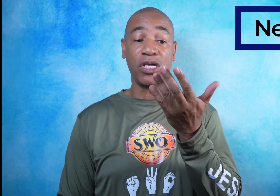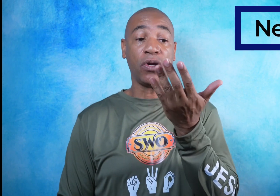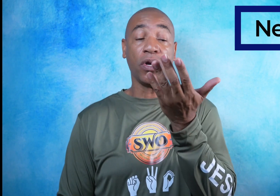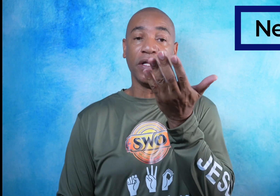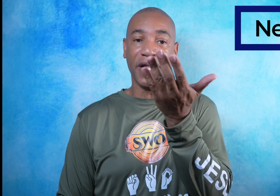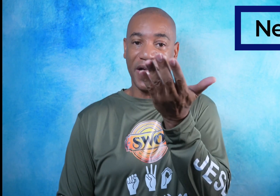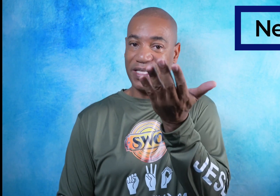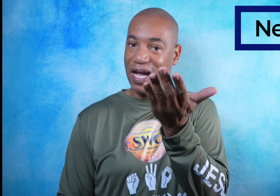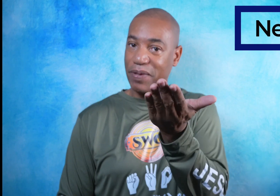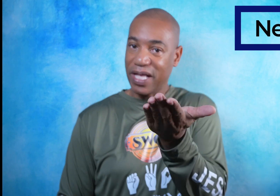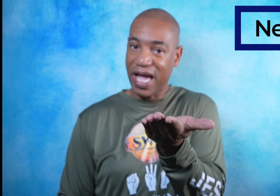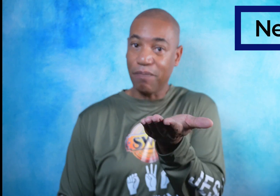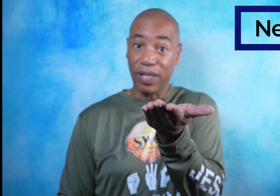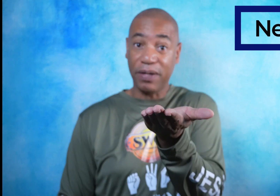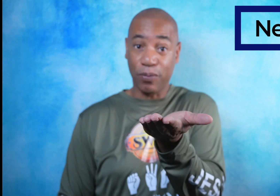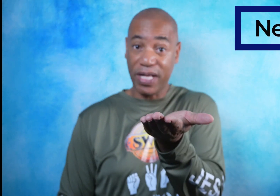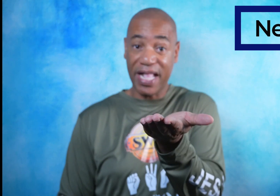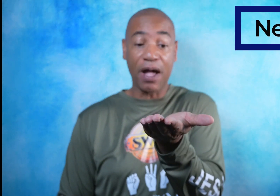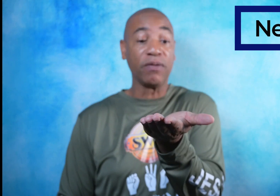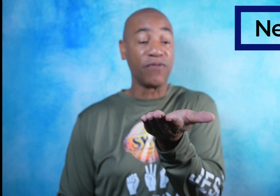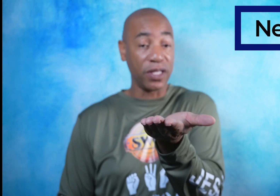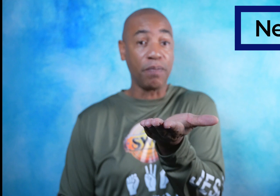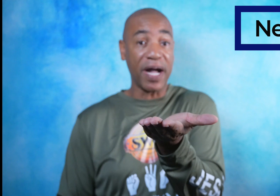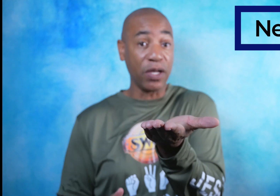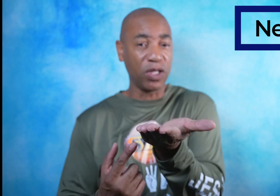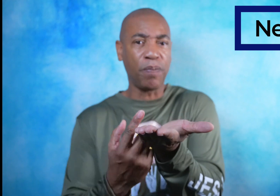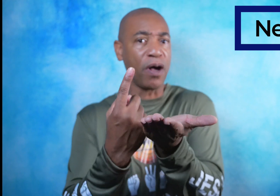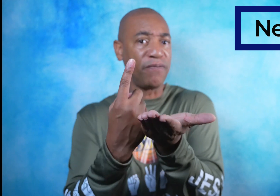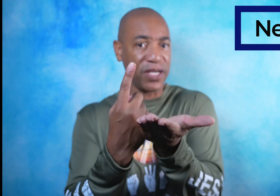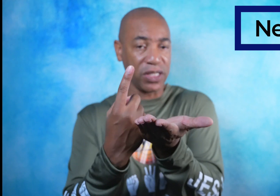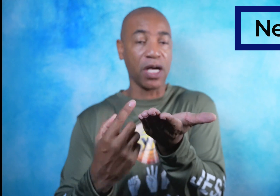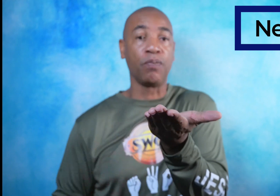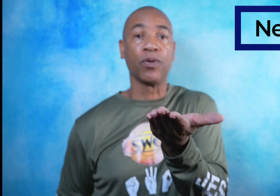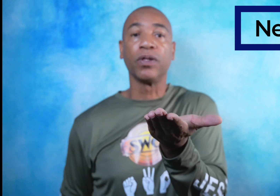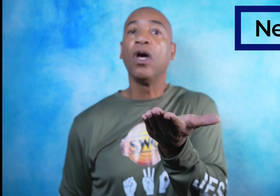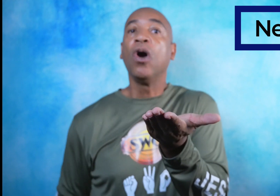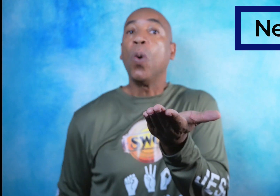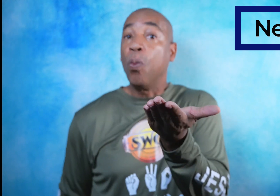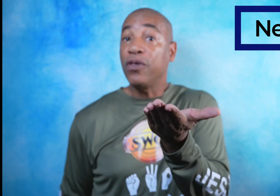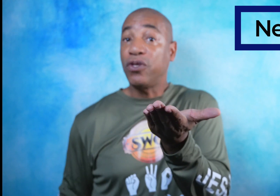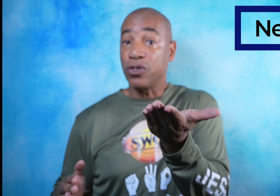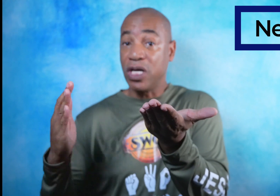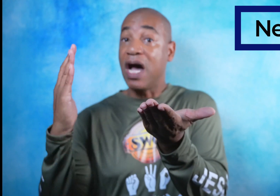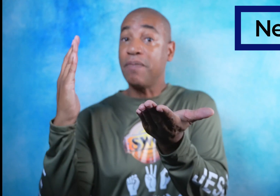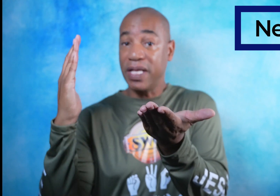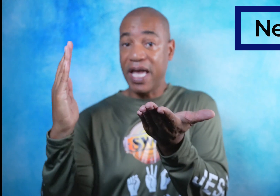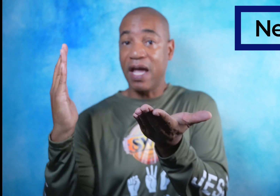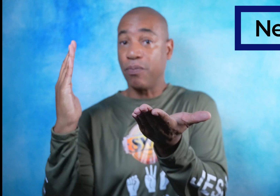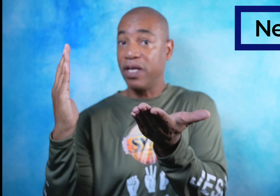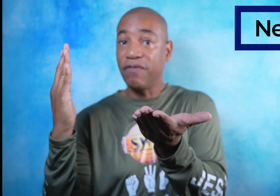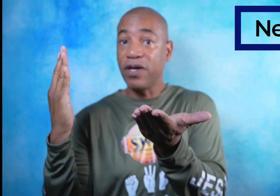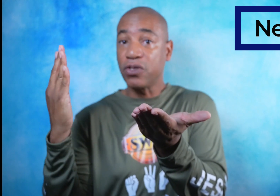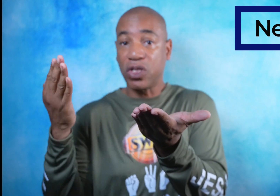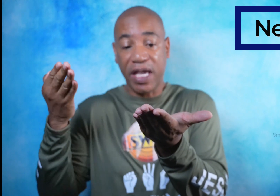your non-dominant hand, bring that out in front of the body with the palm facing upward. With your dominant hand, bring the fingers